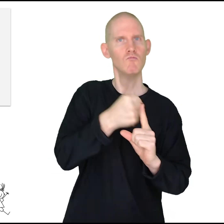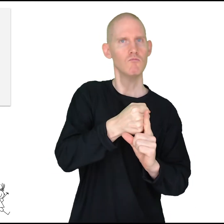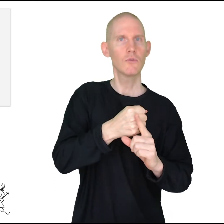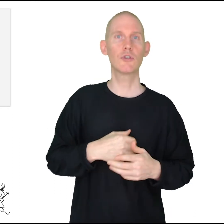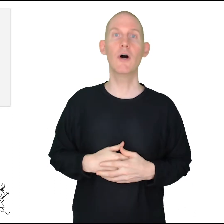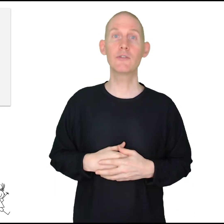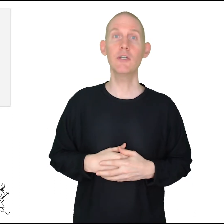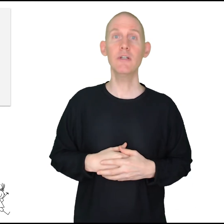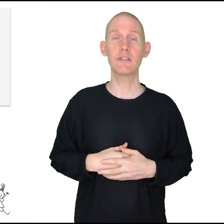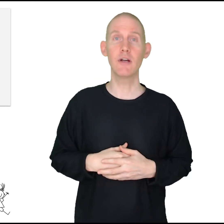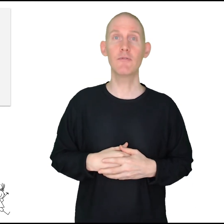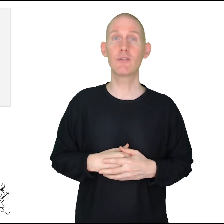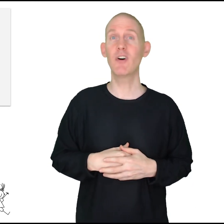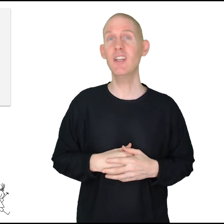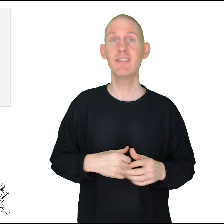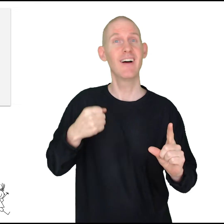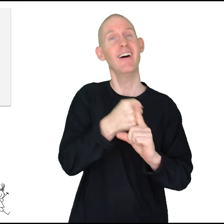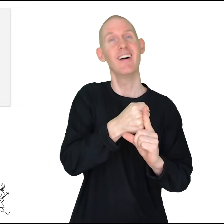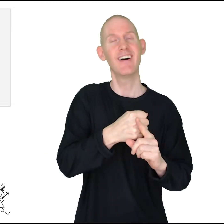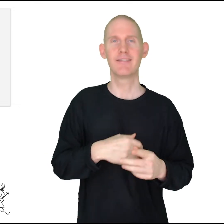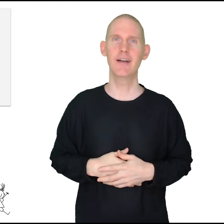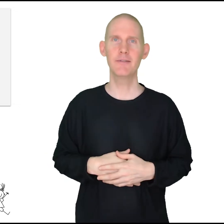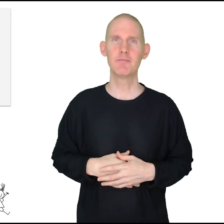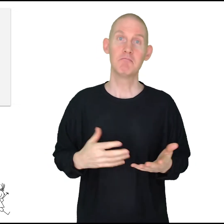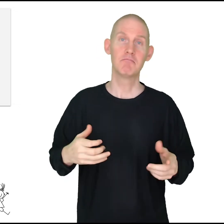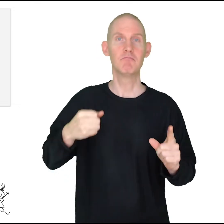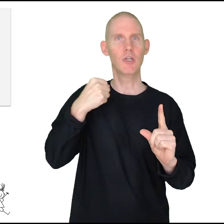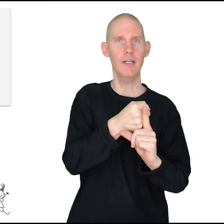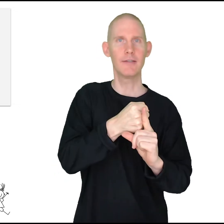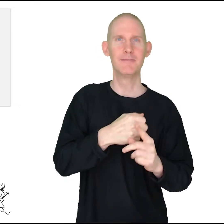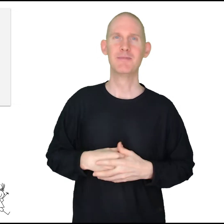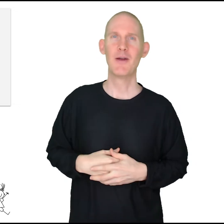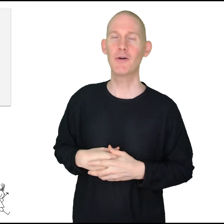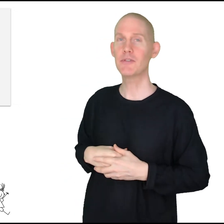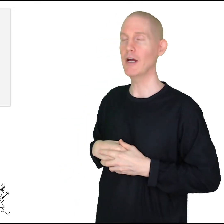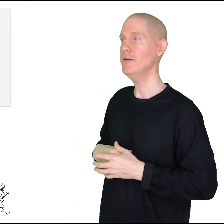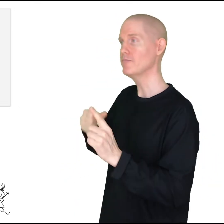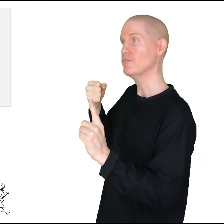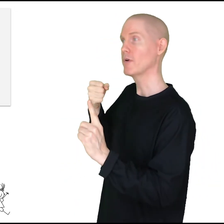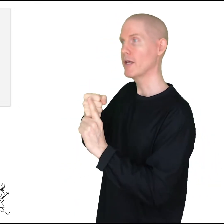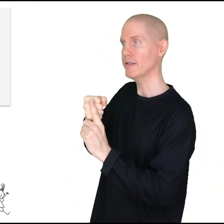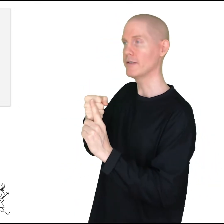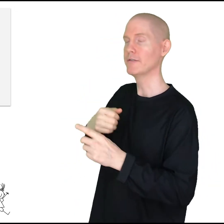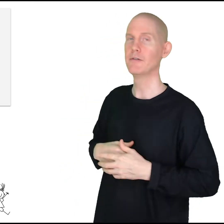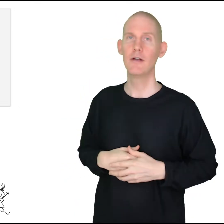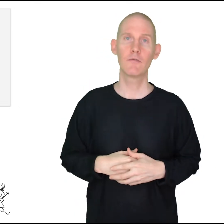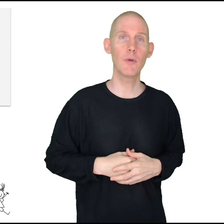To show how serious, right? If it's funny, right? Hit. From the side, hit. From the other